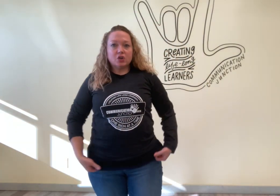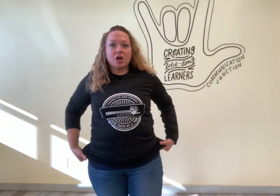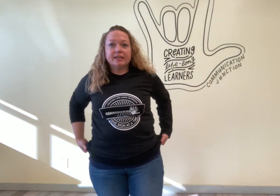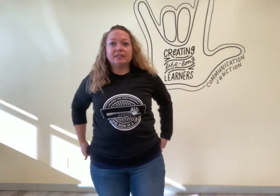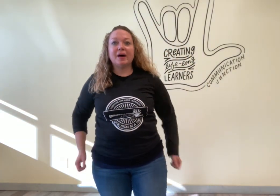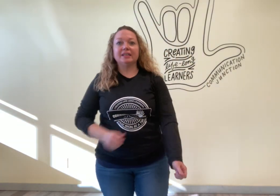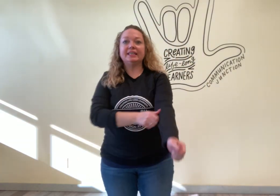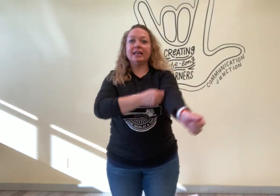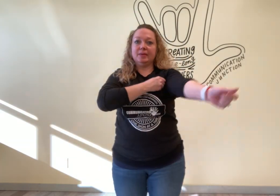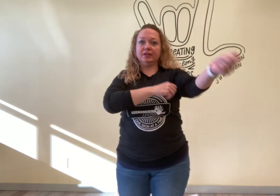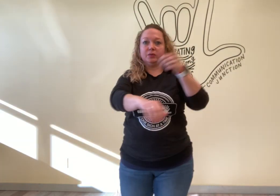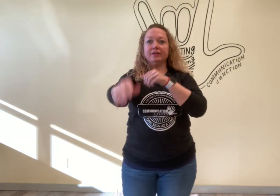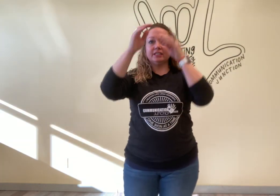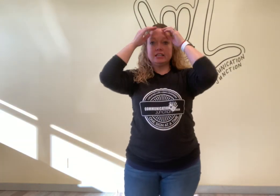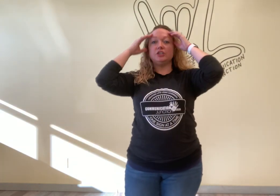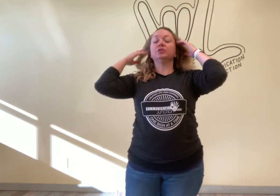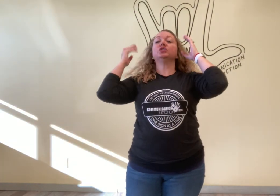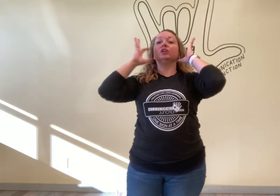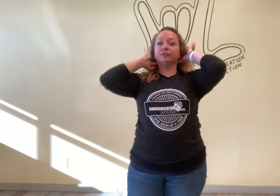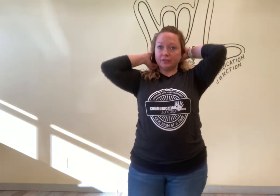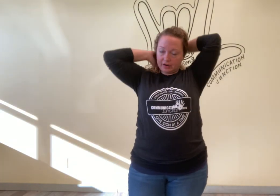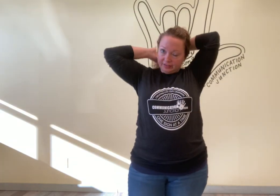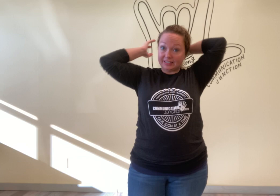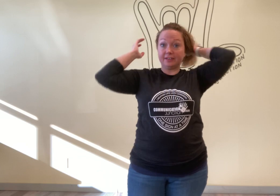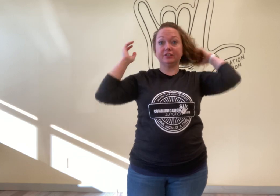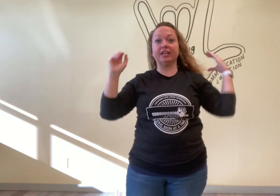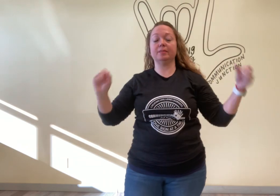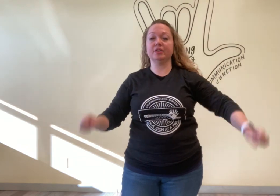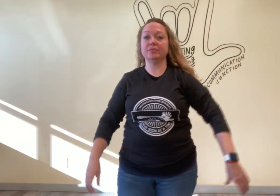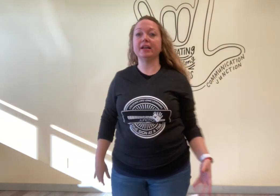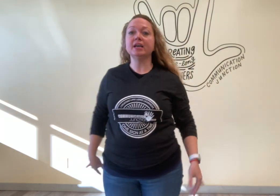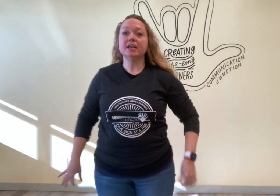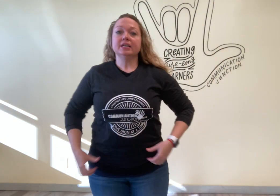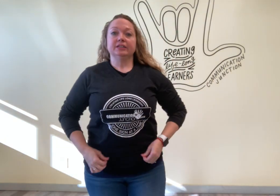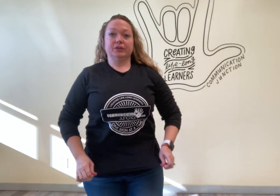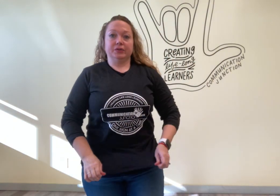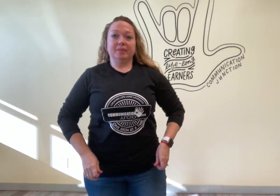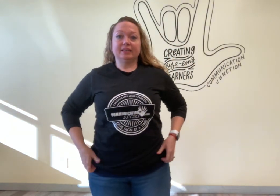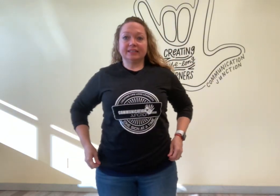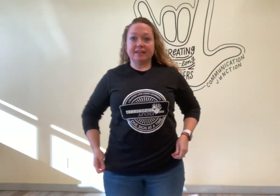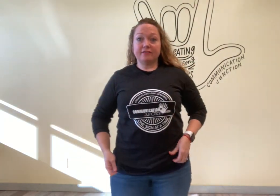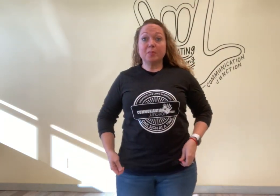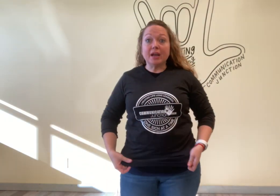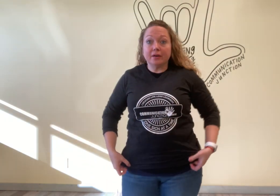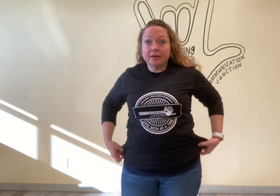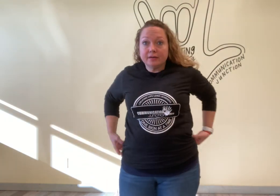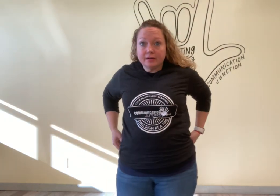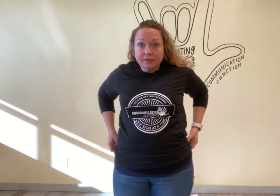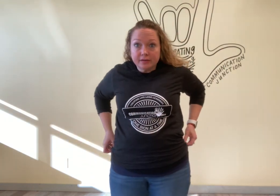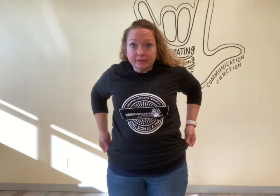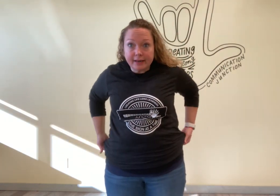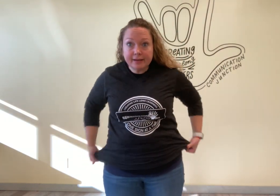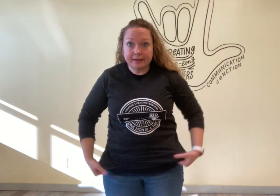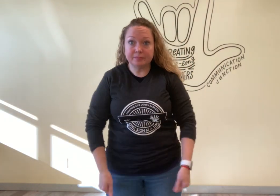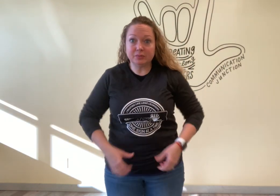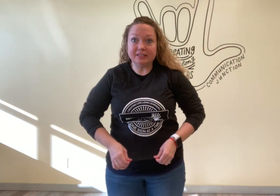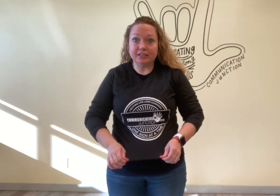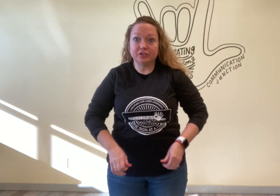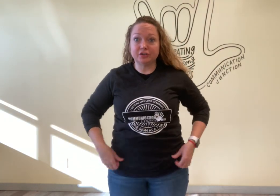song is about a teddy bear. So I have to teach you the sign for teddy bear. You ready? So you make the sign for bear. You ready? Miss Whitney's getting her shirt all